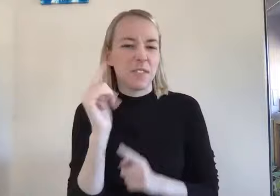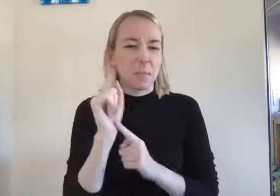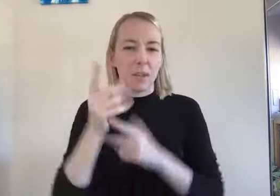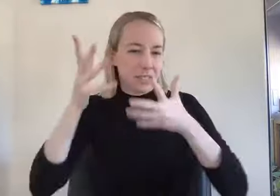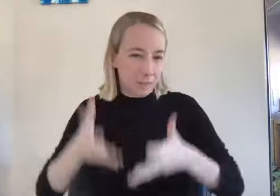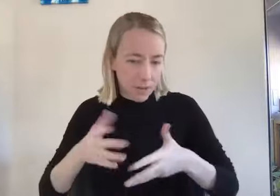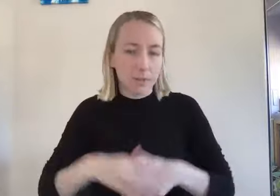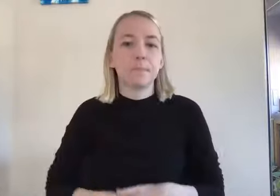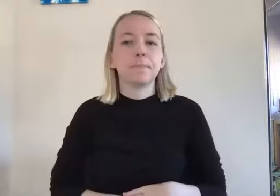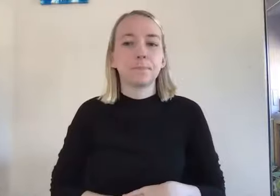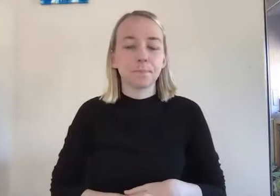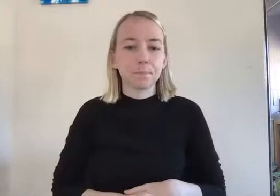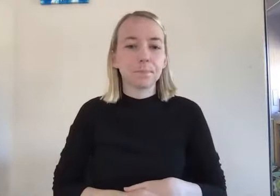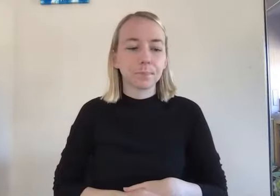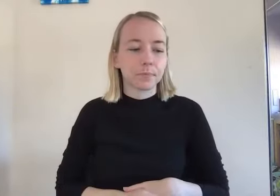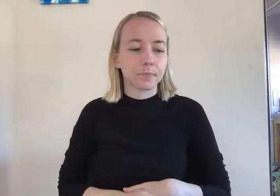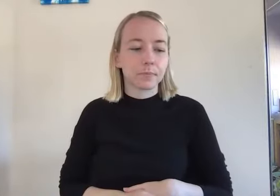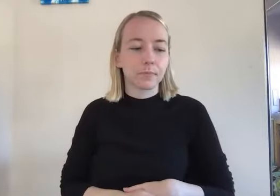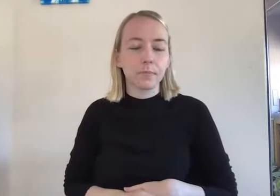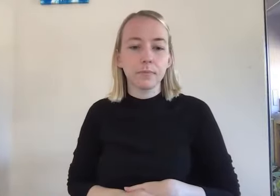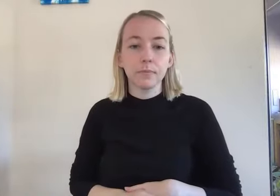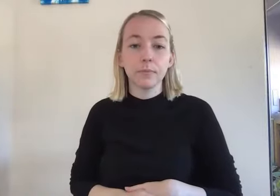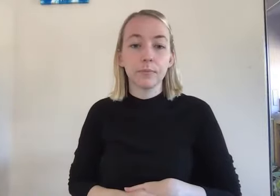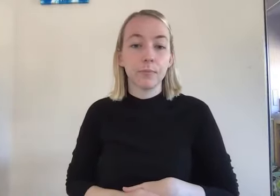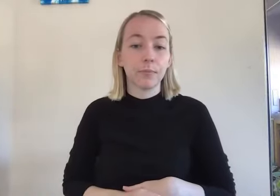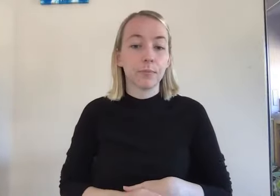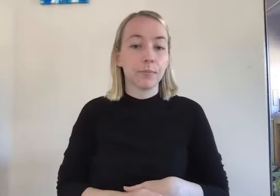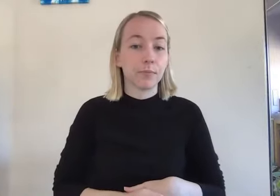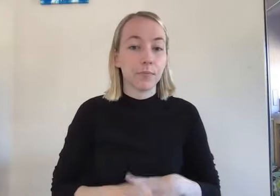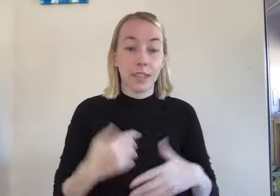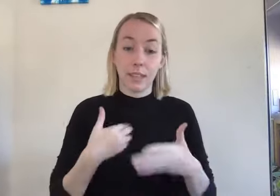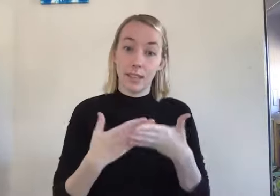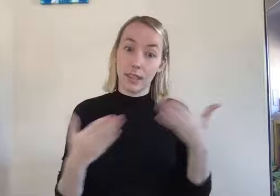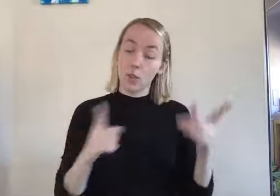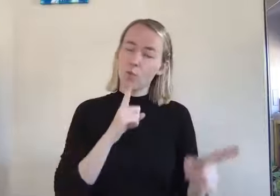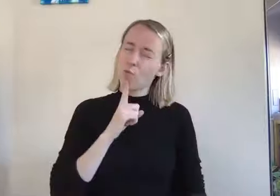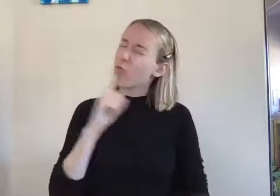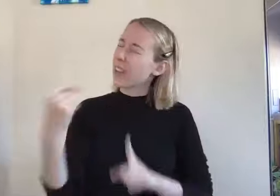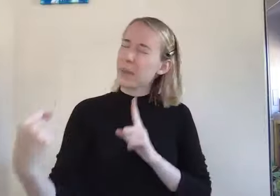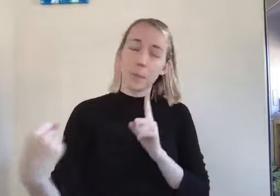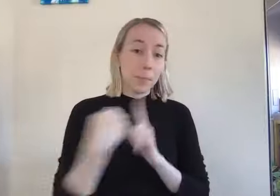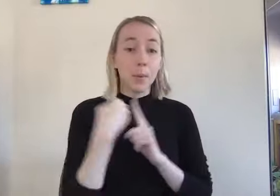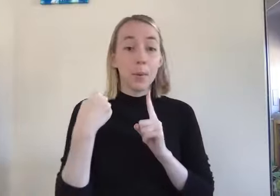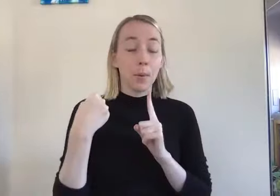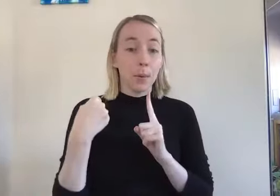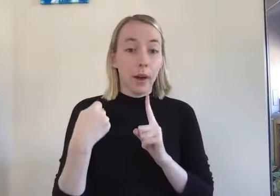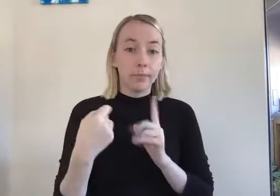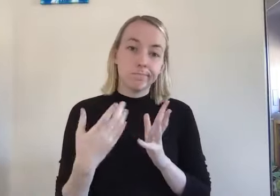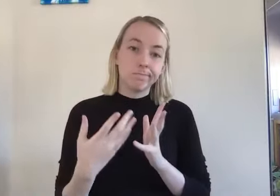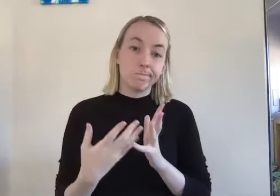I've got about 15 minutes or so. The thing that really impacted me the most, the